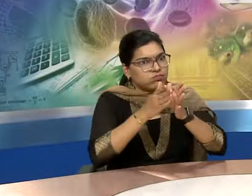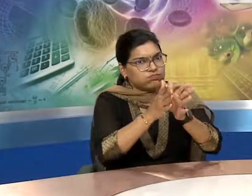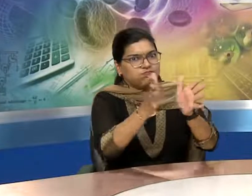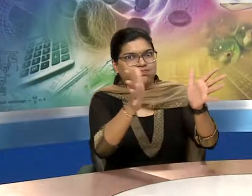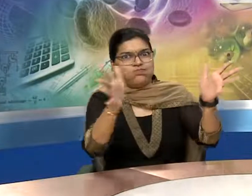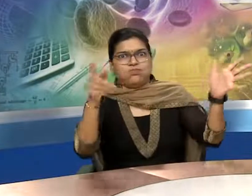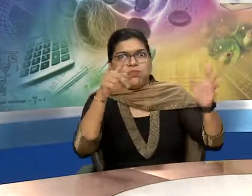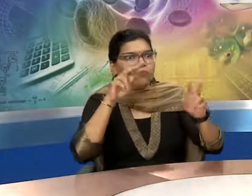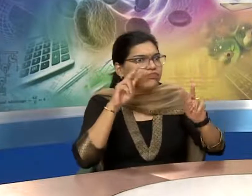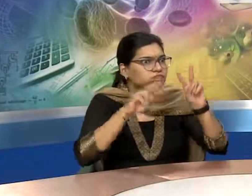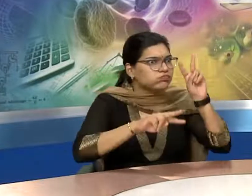We use